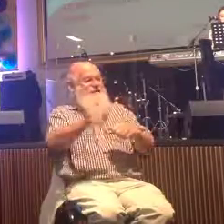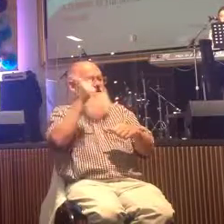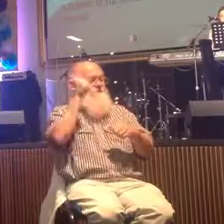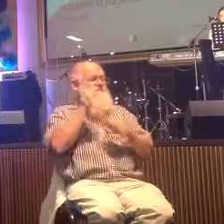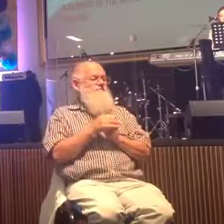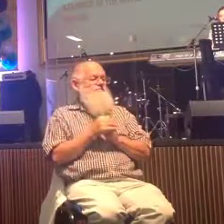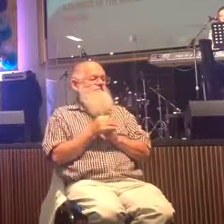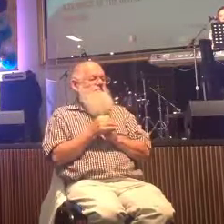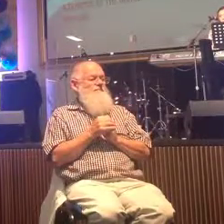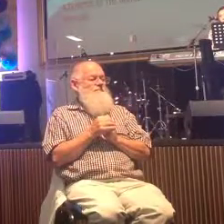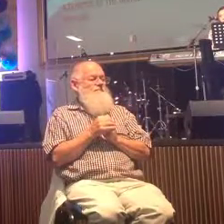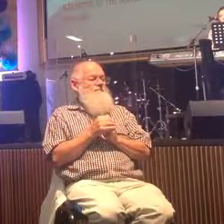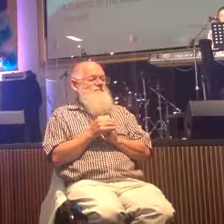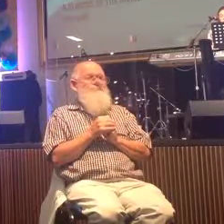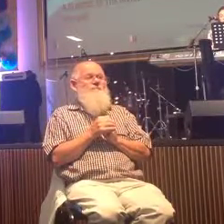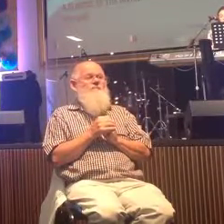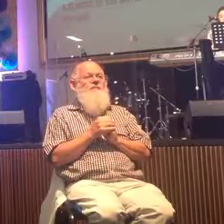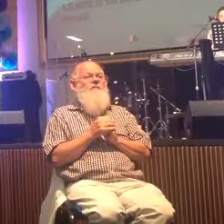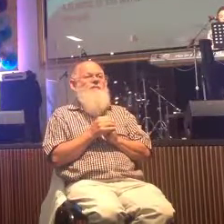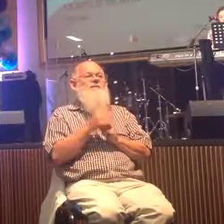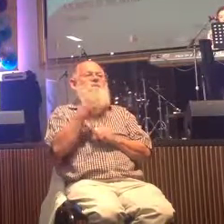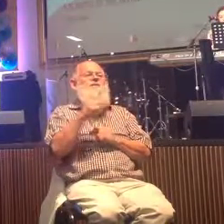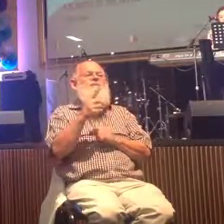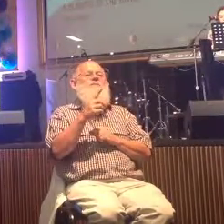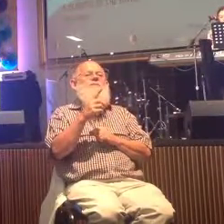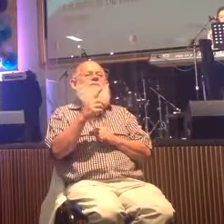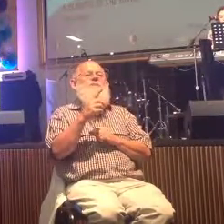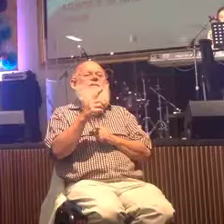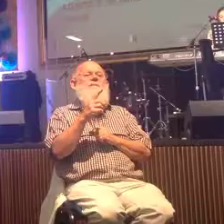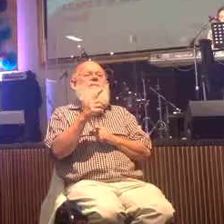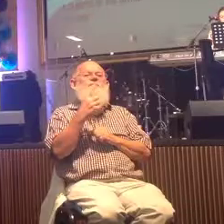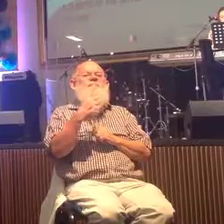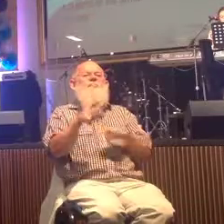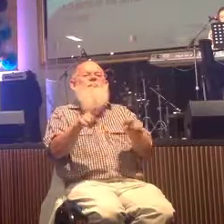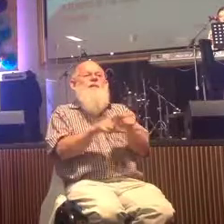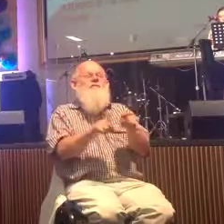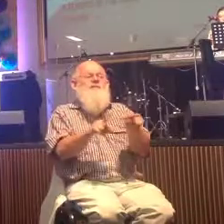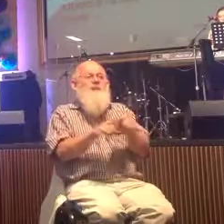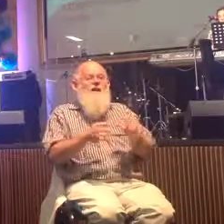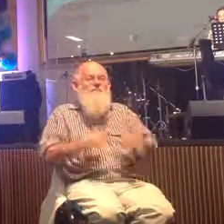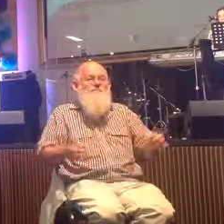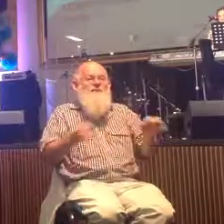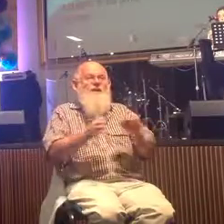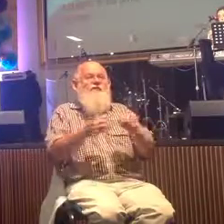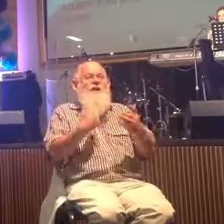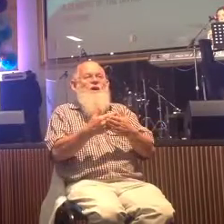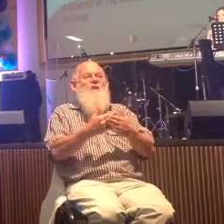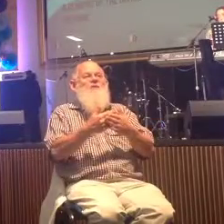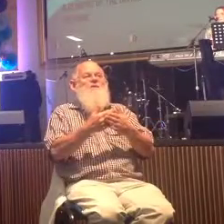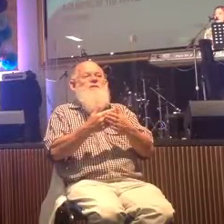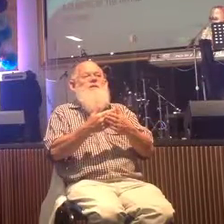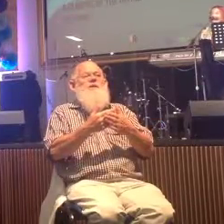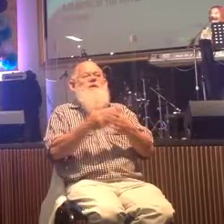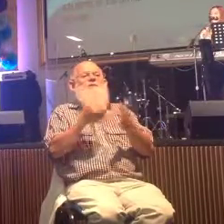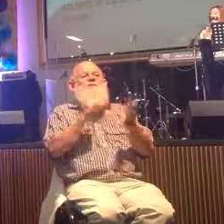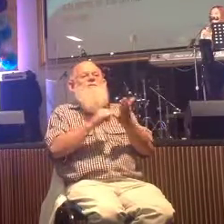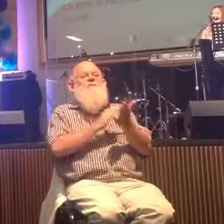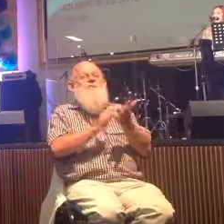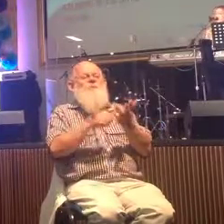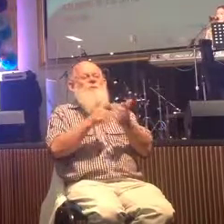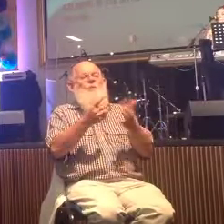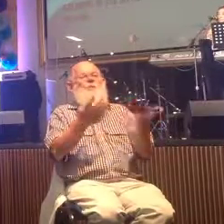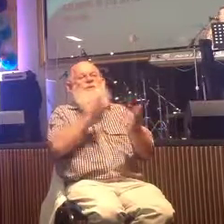back. And get this, just about the exact same spot on the shore where this guy